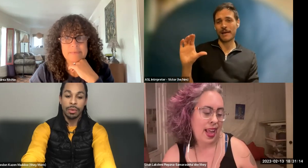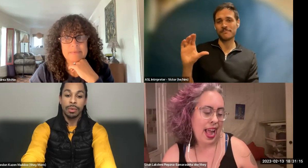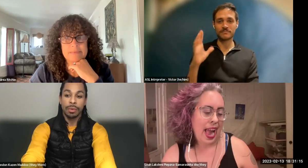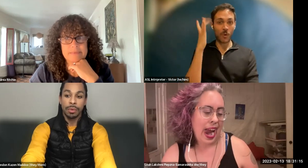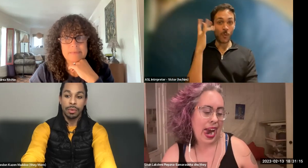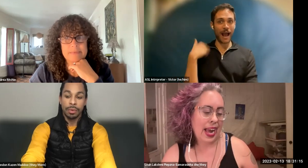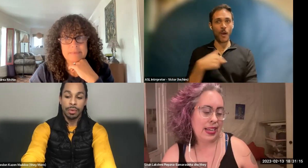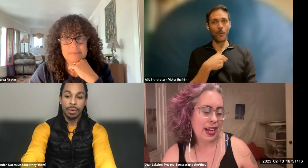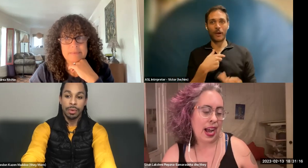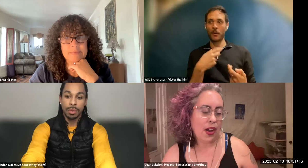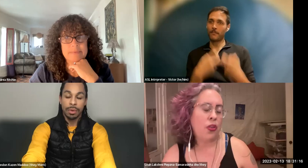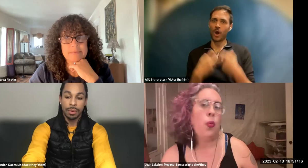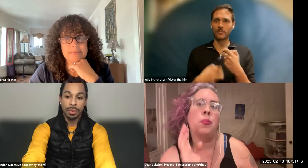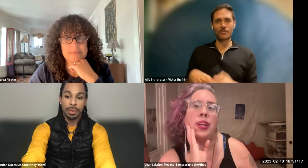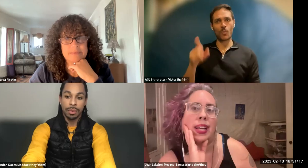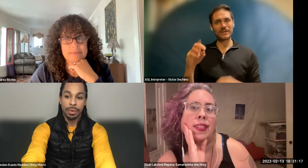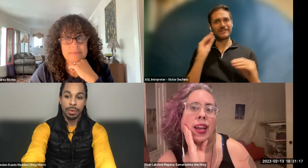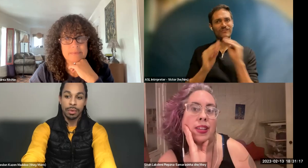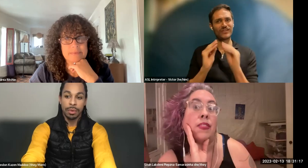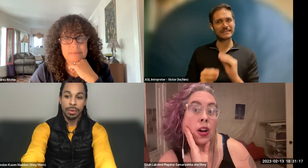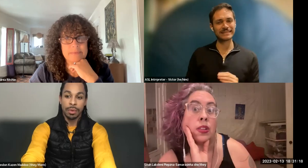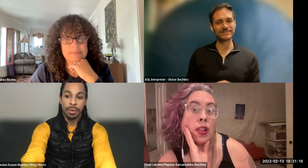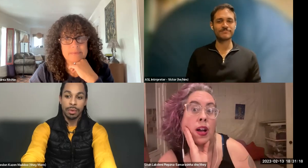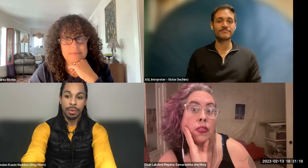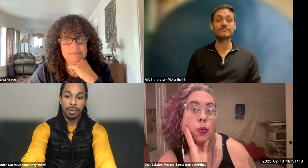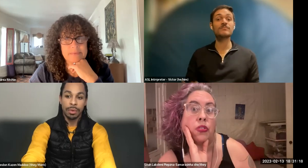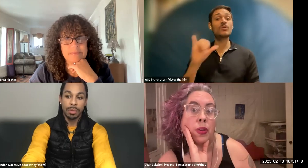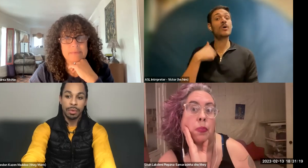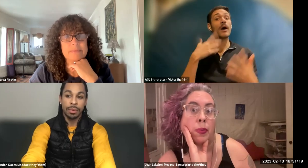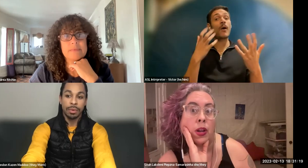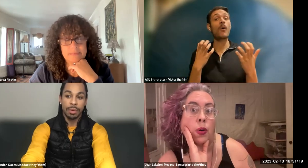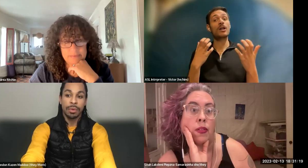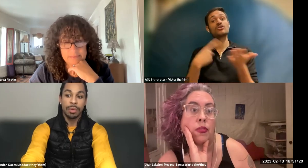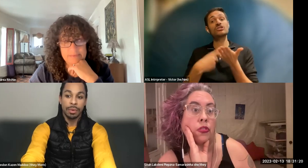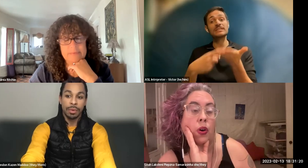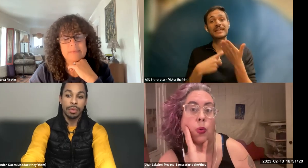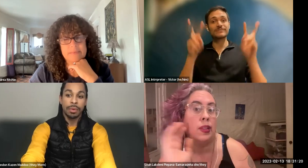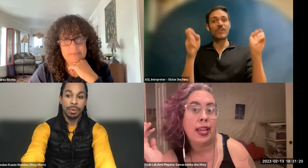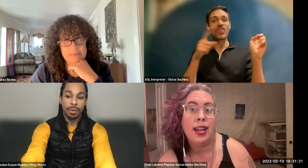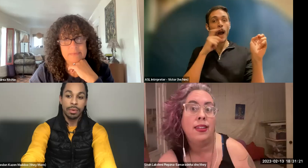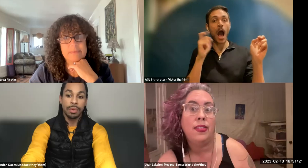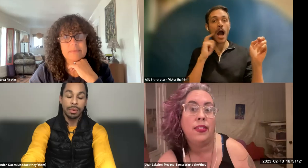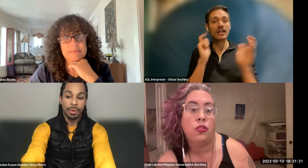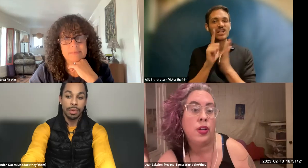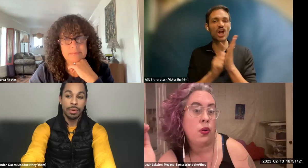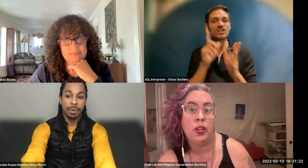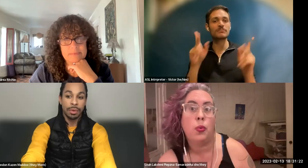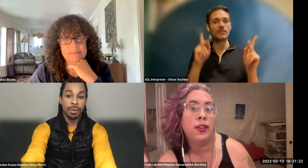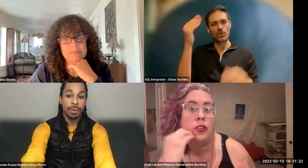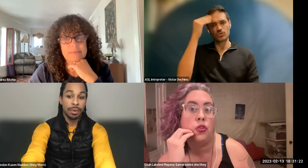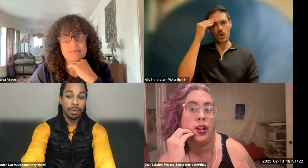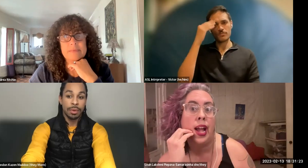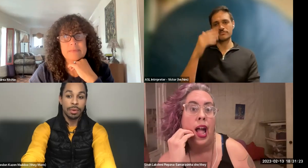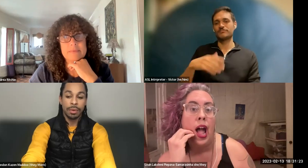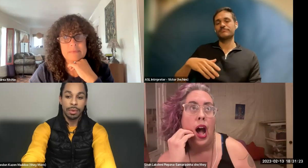fixed. And I also want to bring in the idea of the ugly laws, which some people may know of. So late 19th century, early